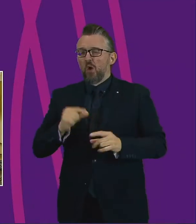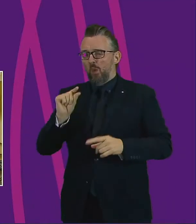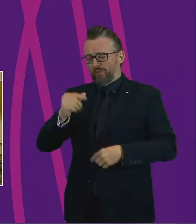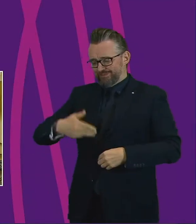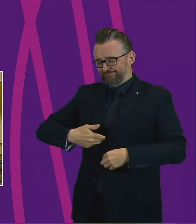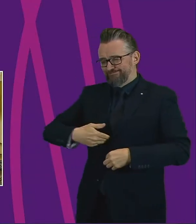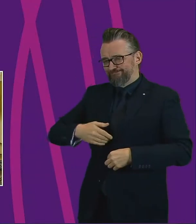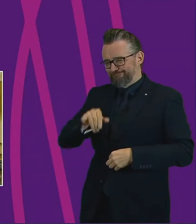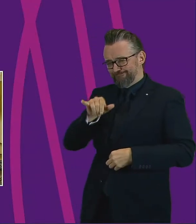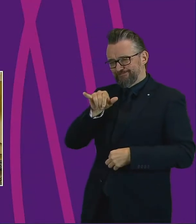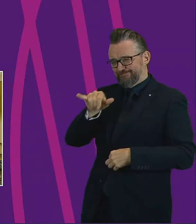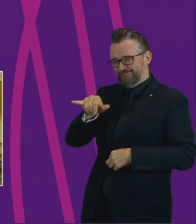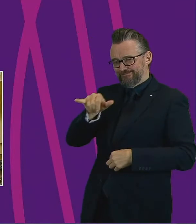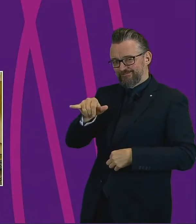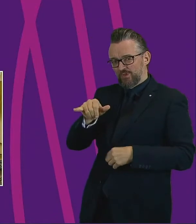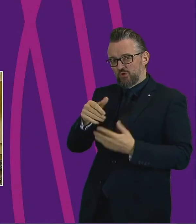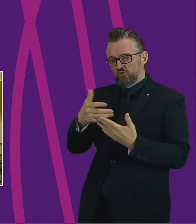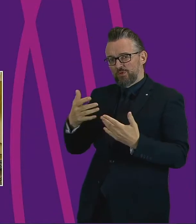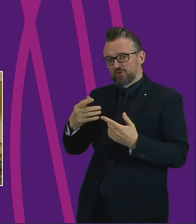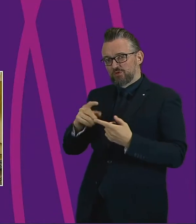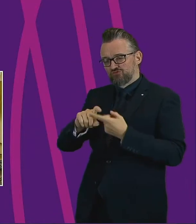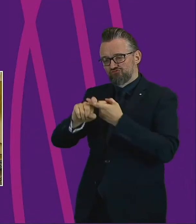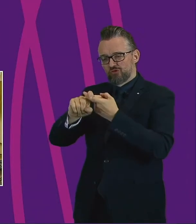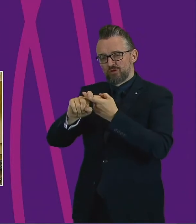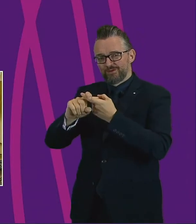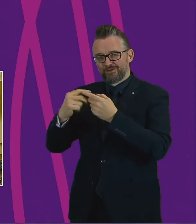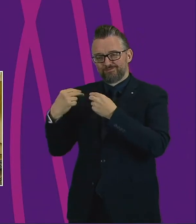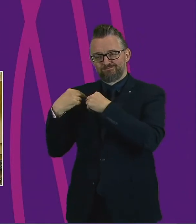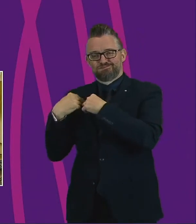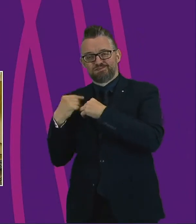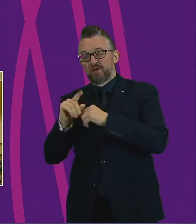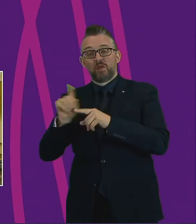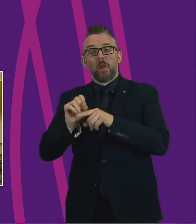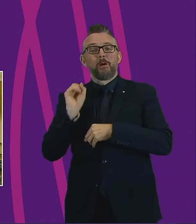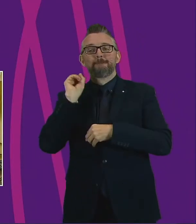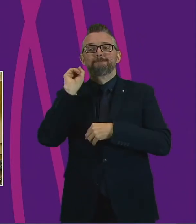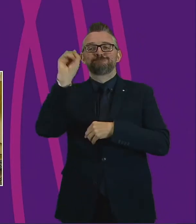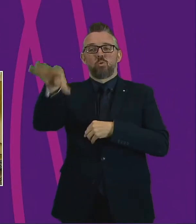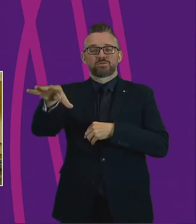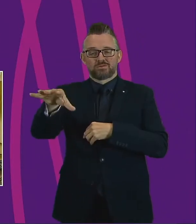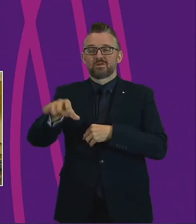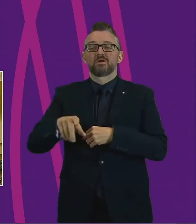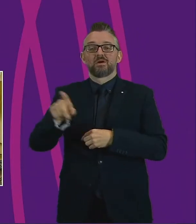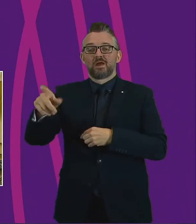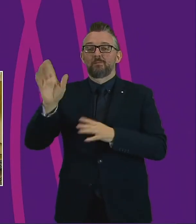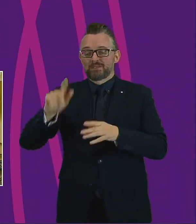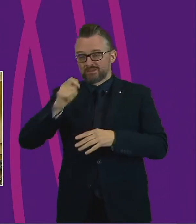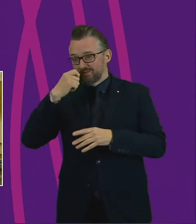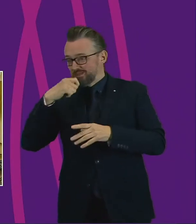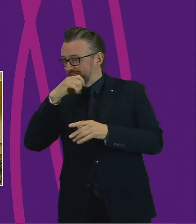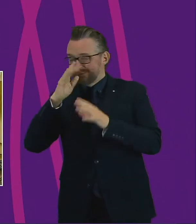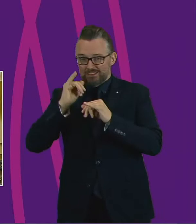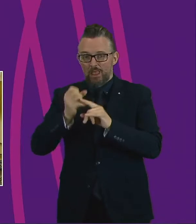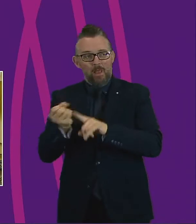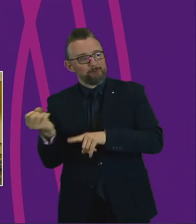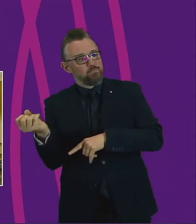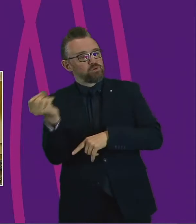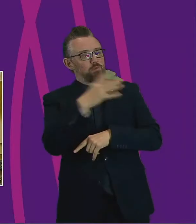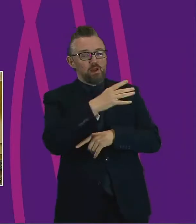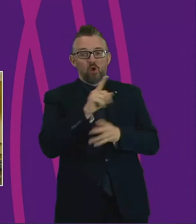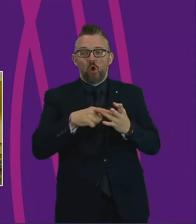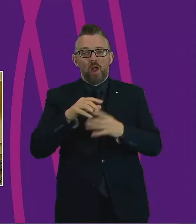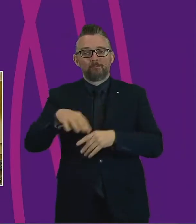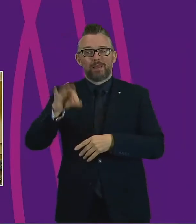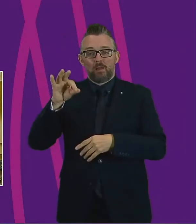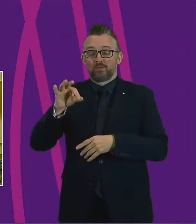about placing too much reliance on tests that are effectively posted to people and either require people to send them back or them to be picked up.